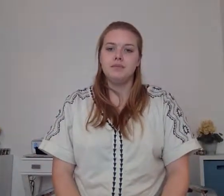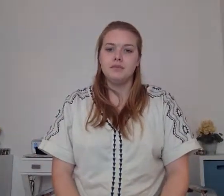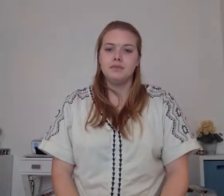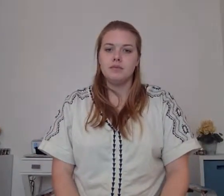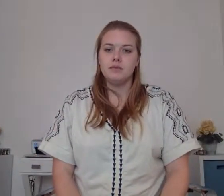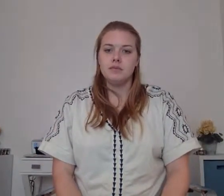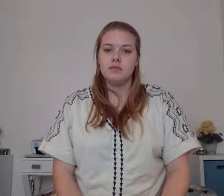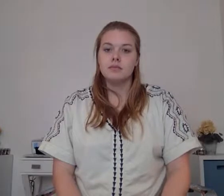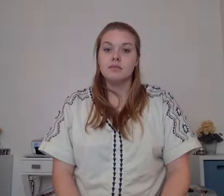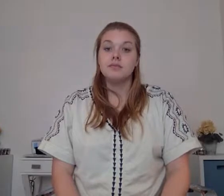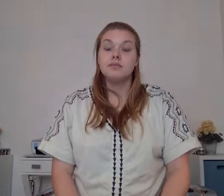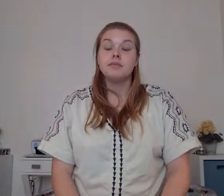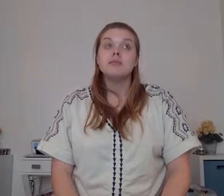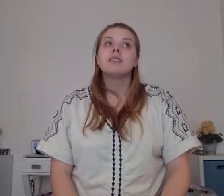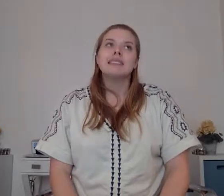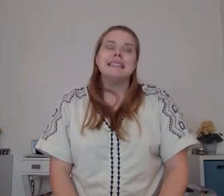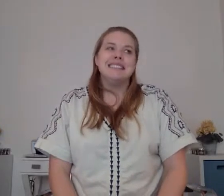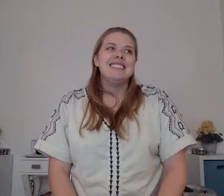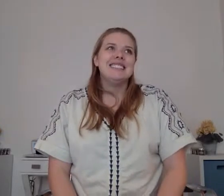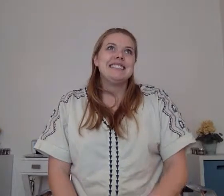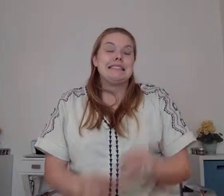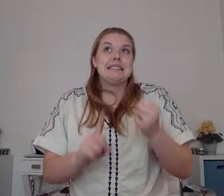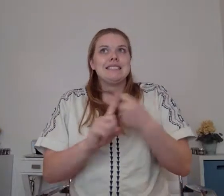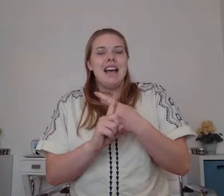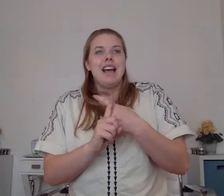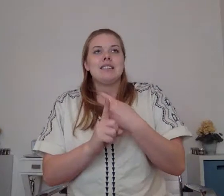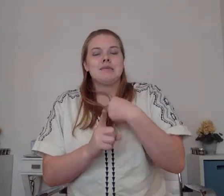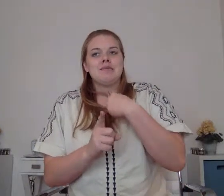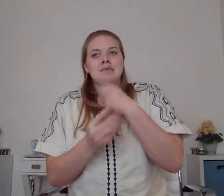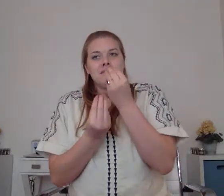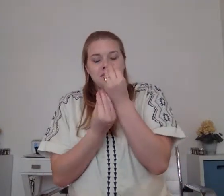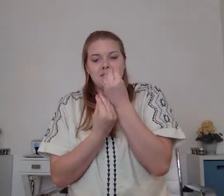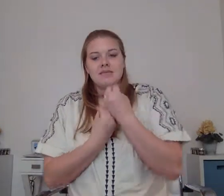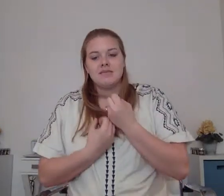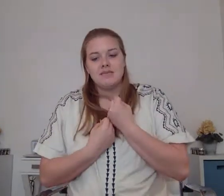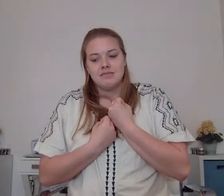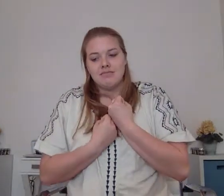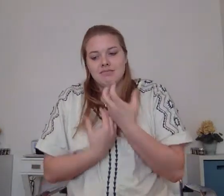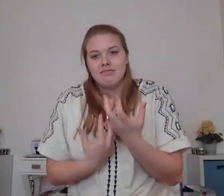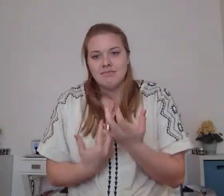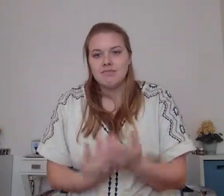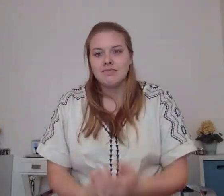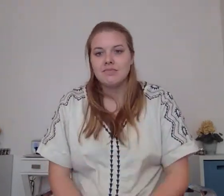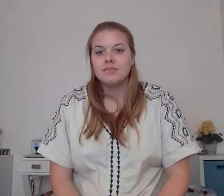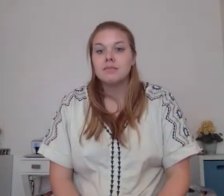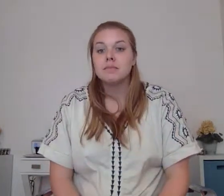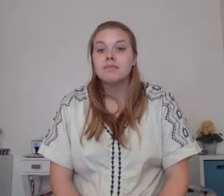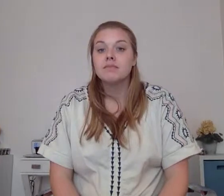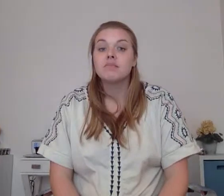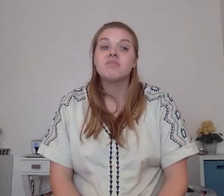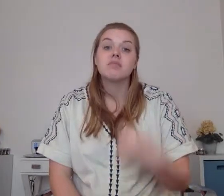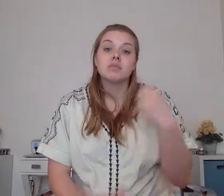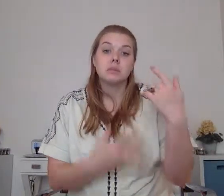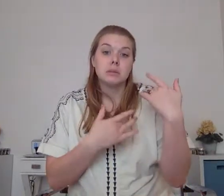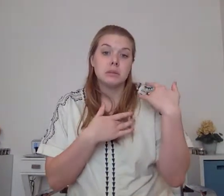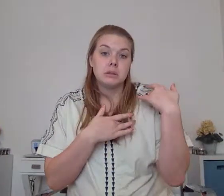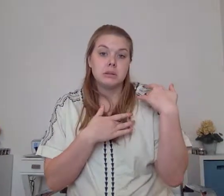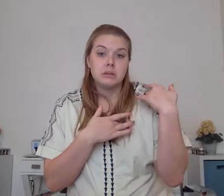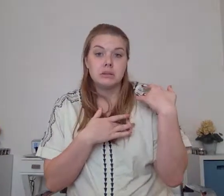But I want to make a little confession before I go any further. Until recently, whenever I took part in an international conference or